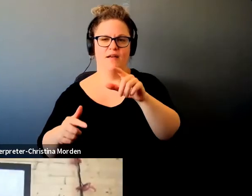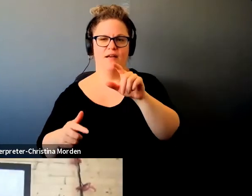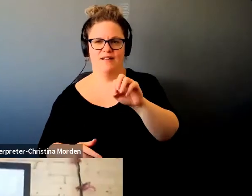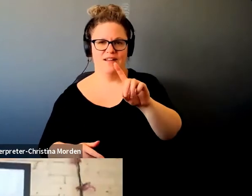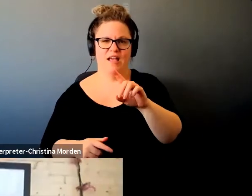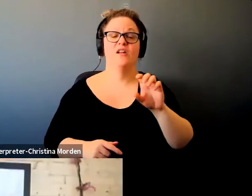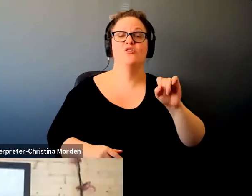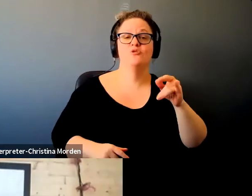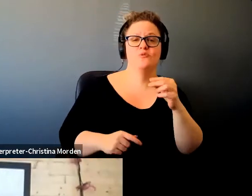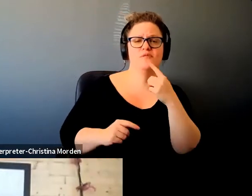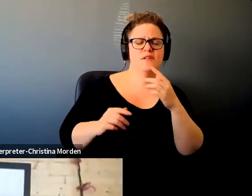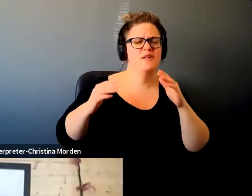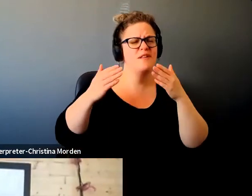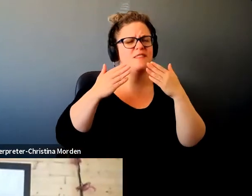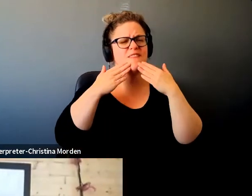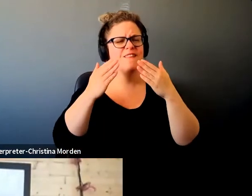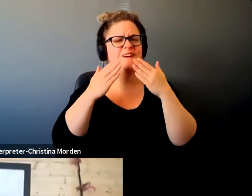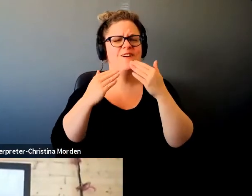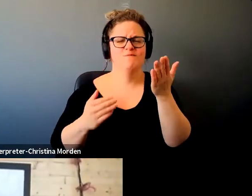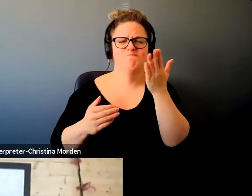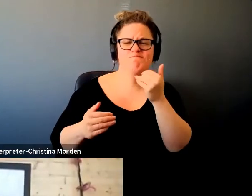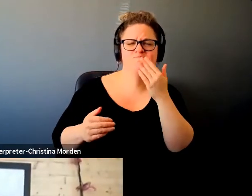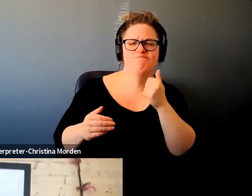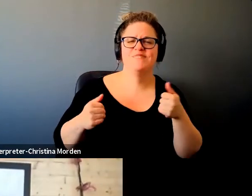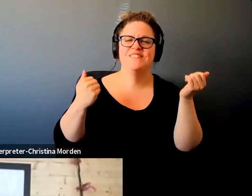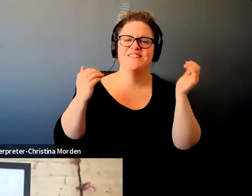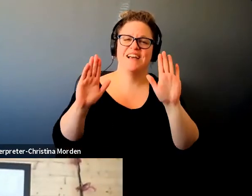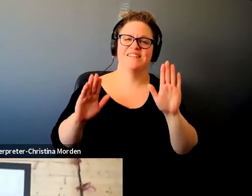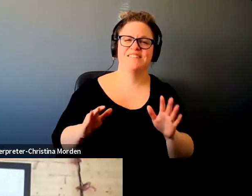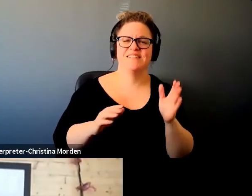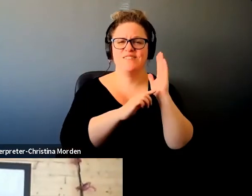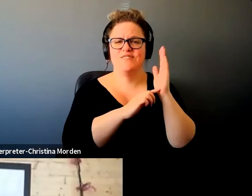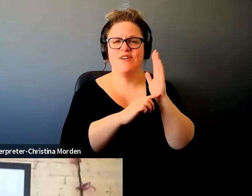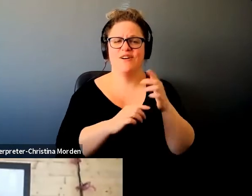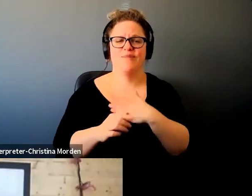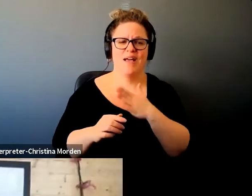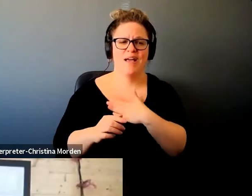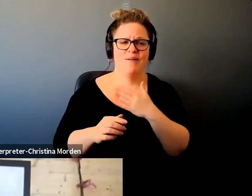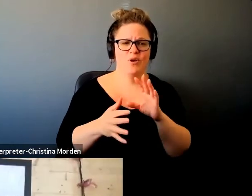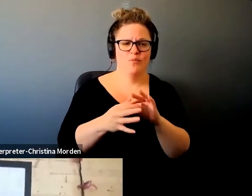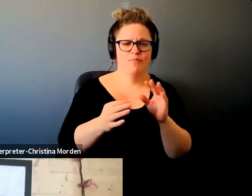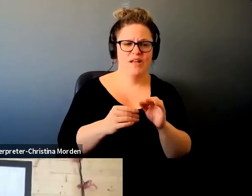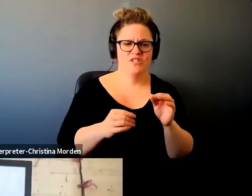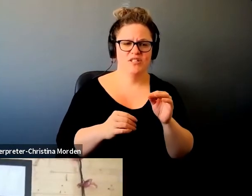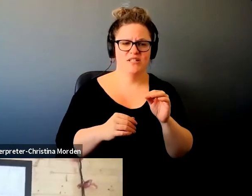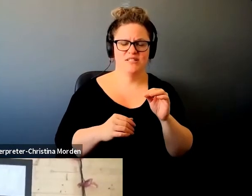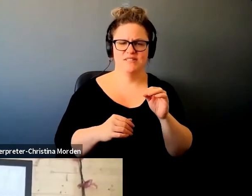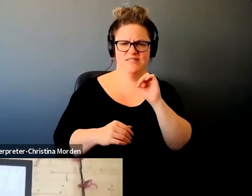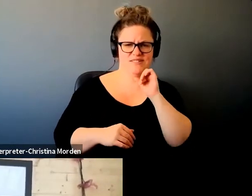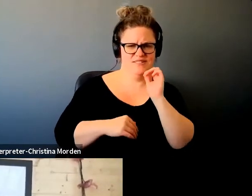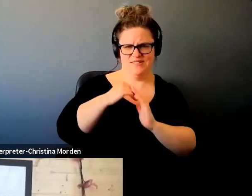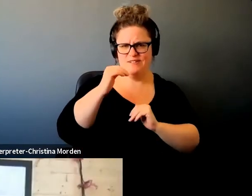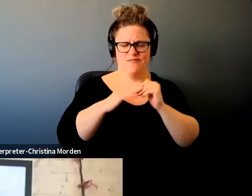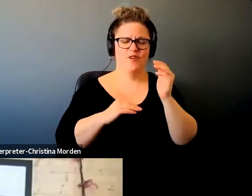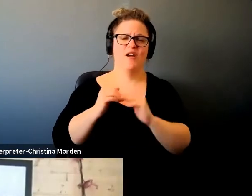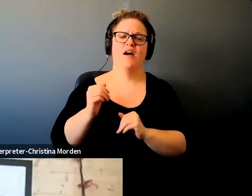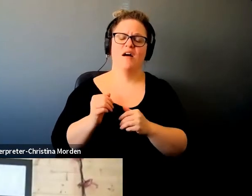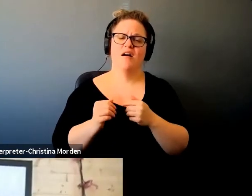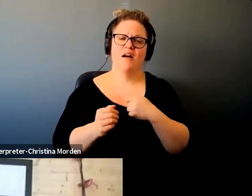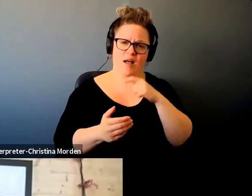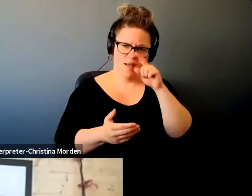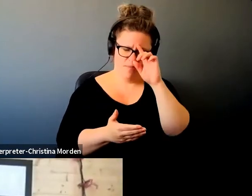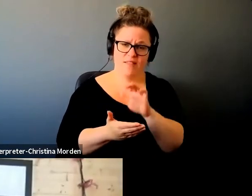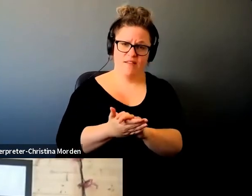baby. Excellent talk. Love what you said about the discomfort. Discuss. Come to believe that it is important for